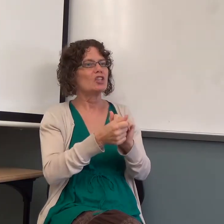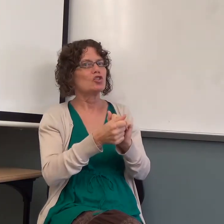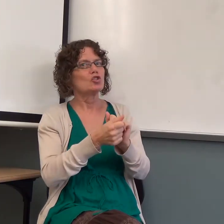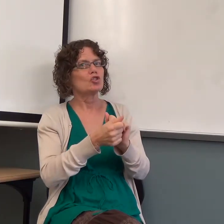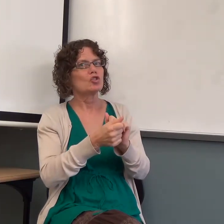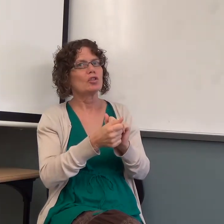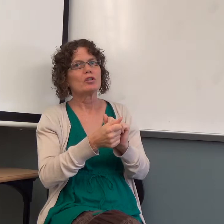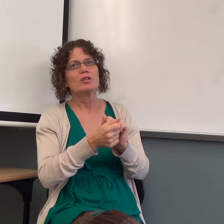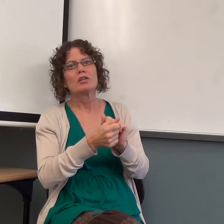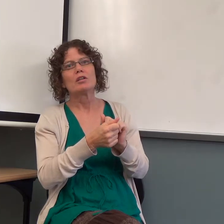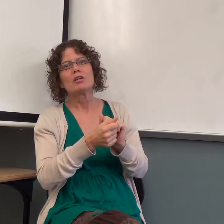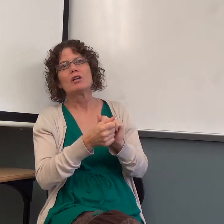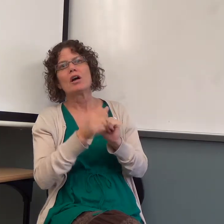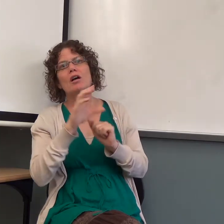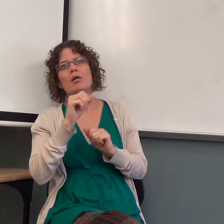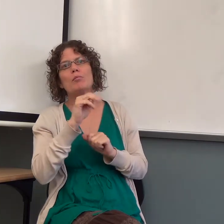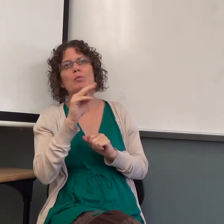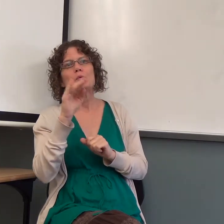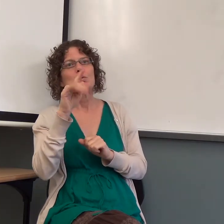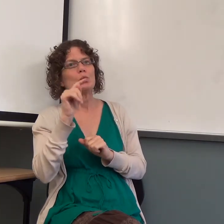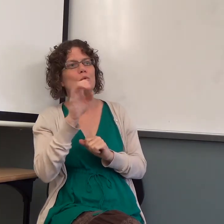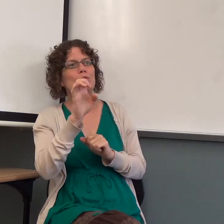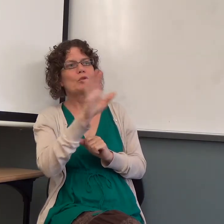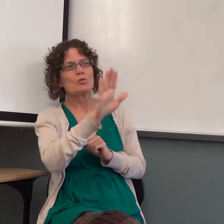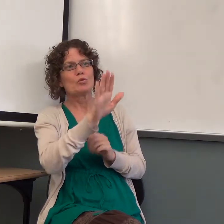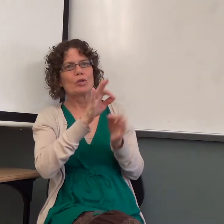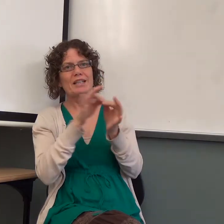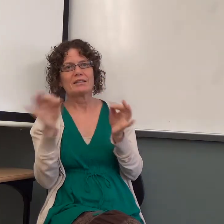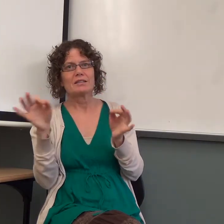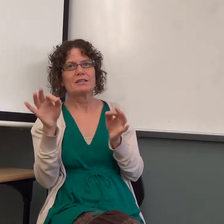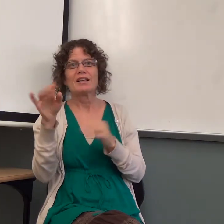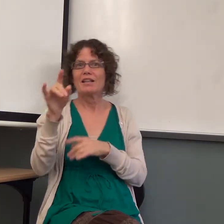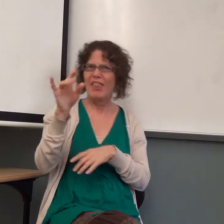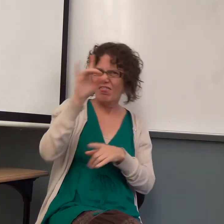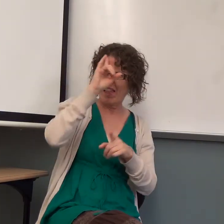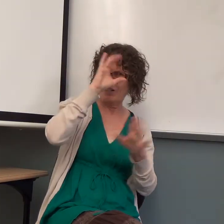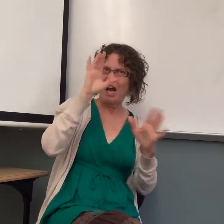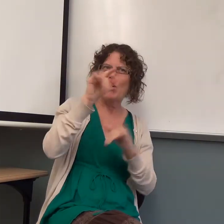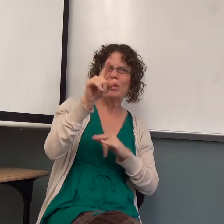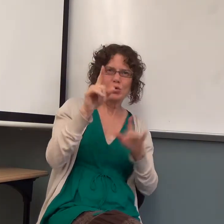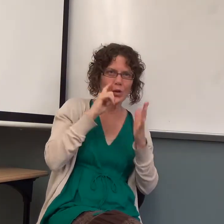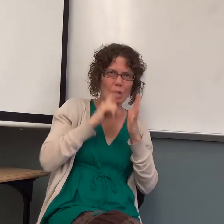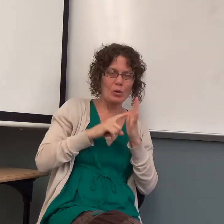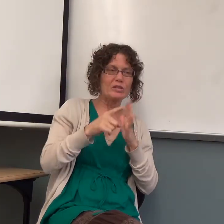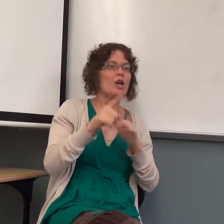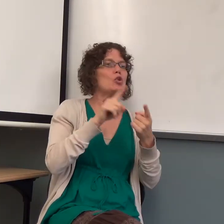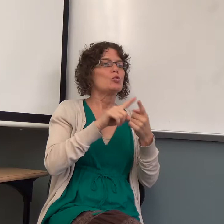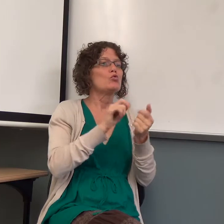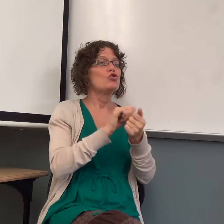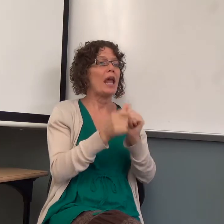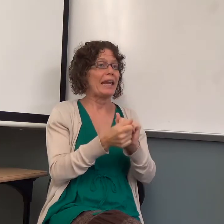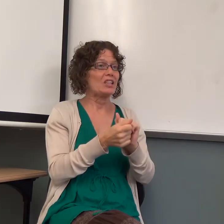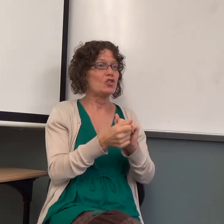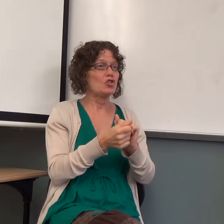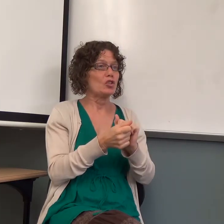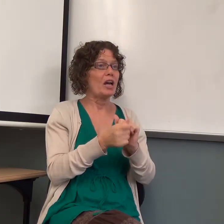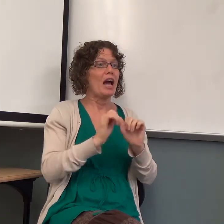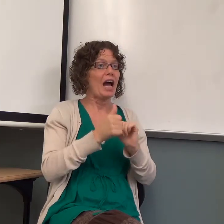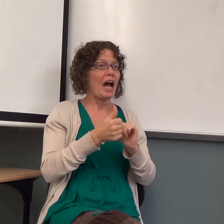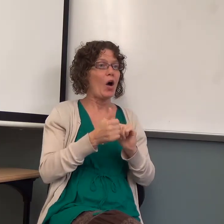your sentence if you. Thank you. That's the word. That's what I was hoping you would pick up on this, because to change is how we shift our perspective in